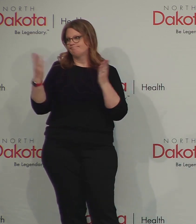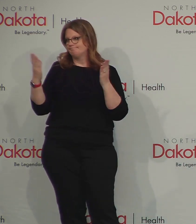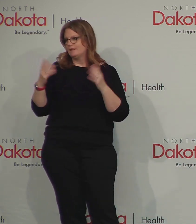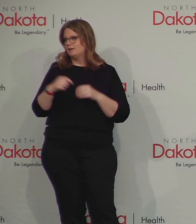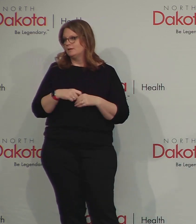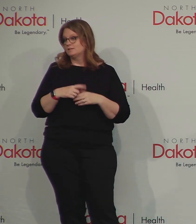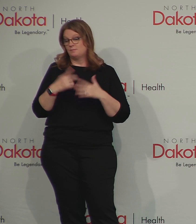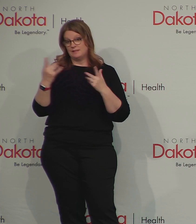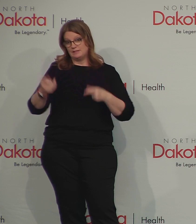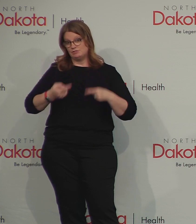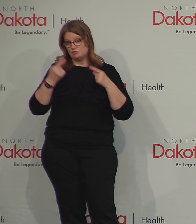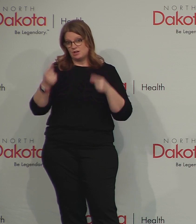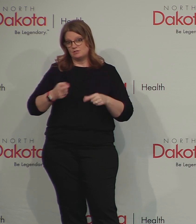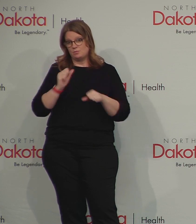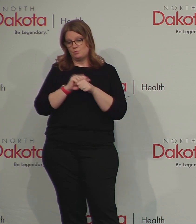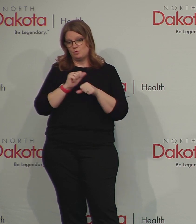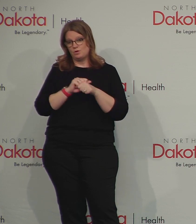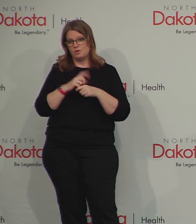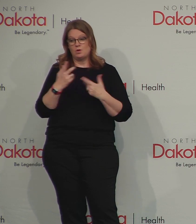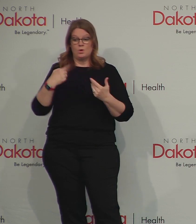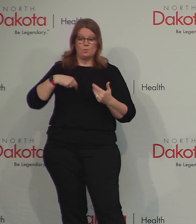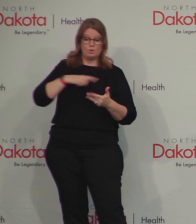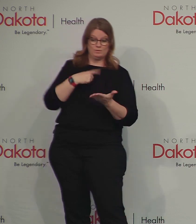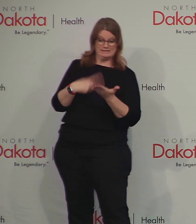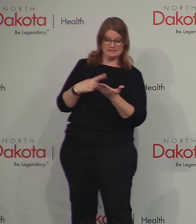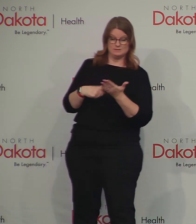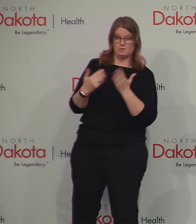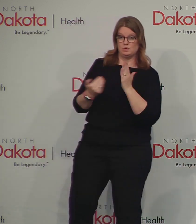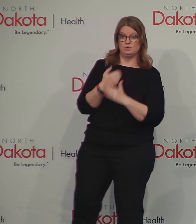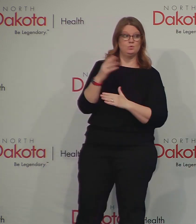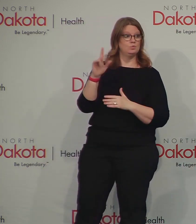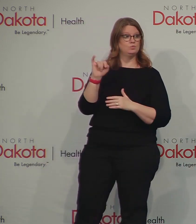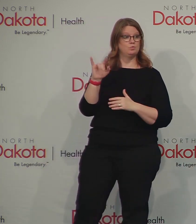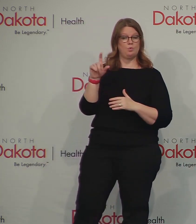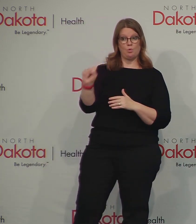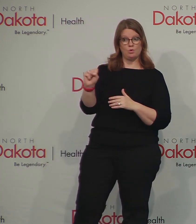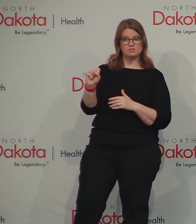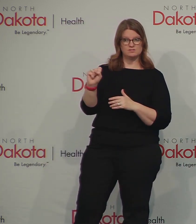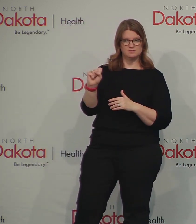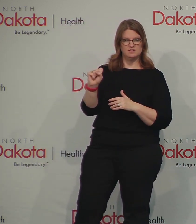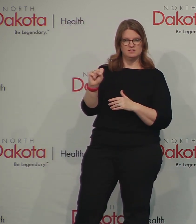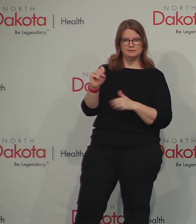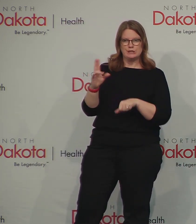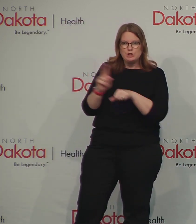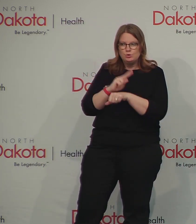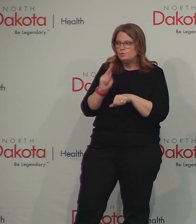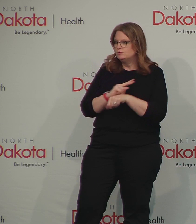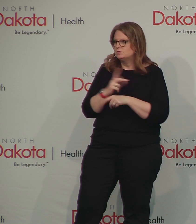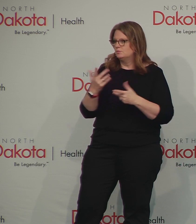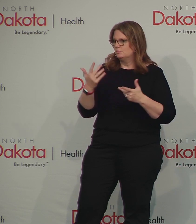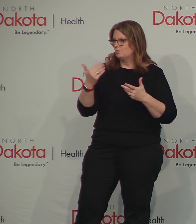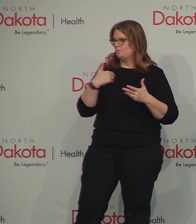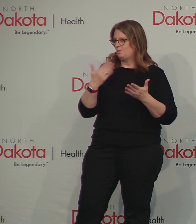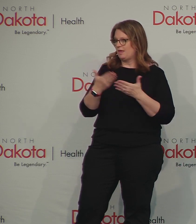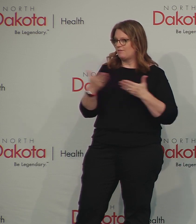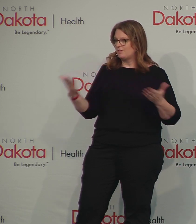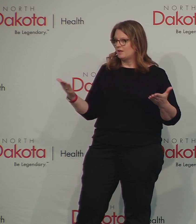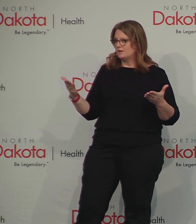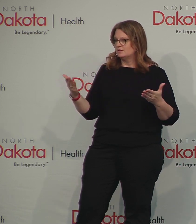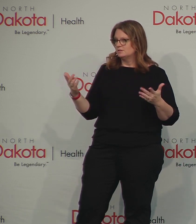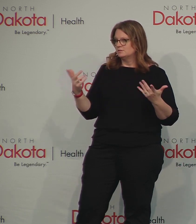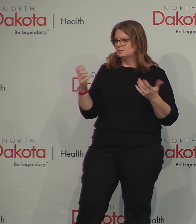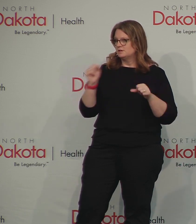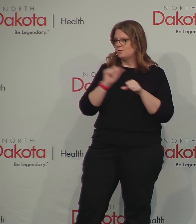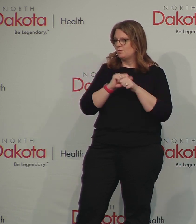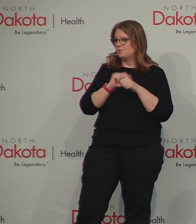been working on are when we talk about new tools in the toolkit, we've got things that can work against some of our next